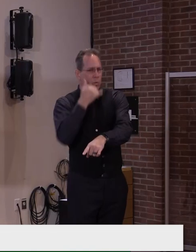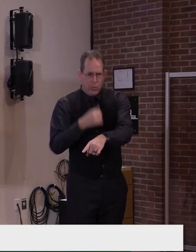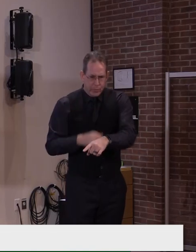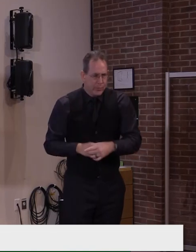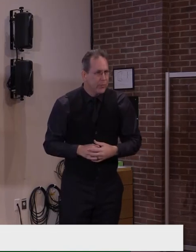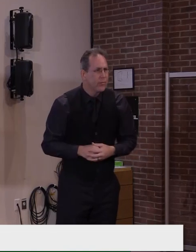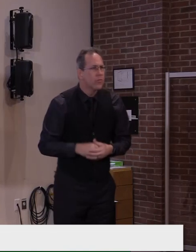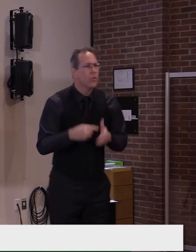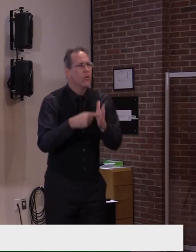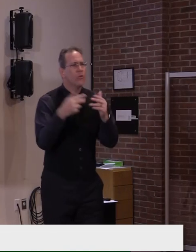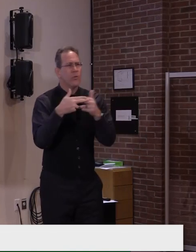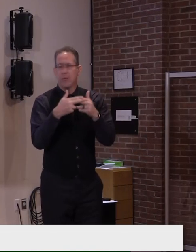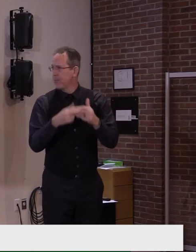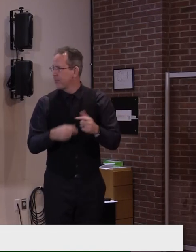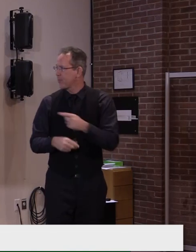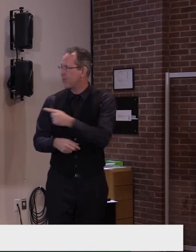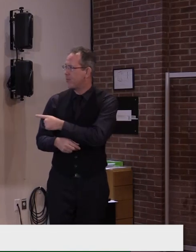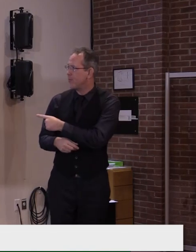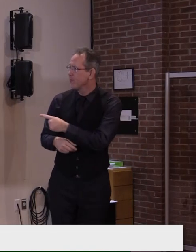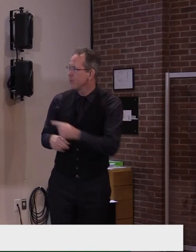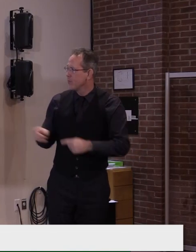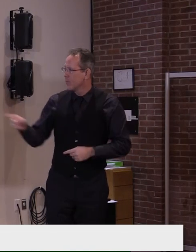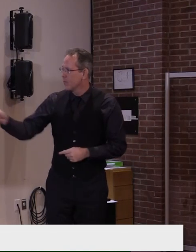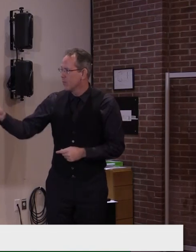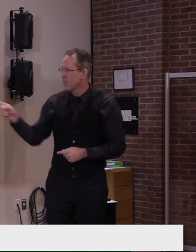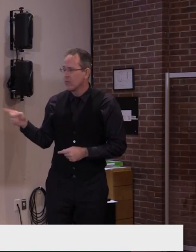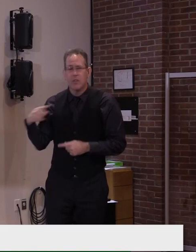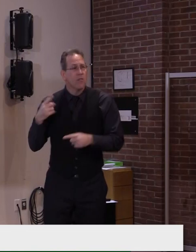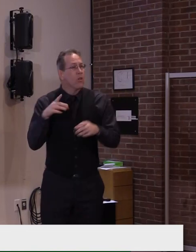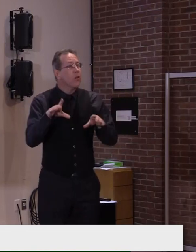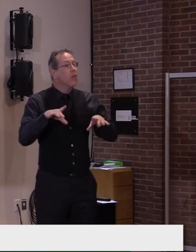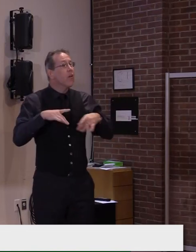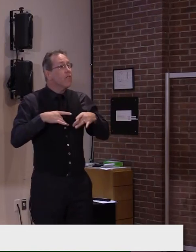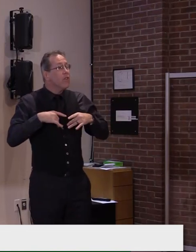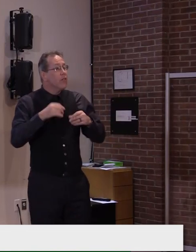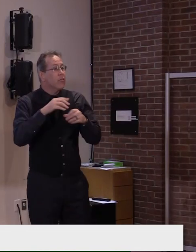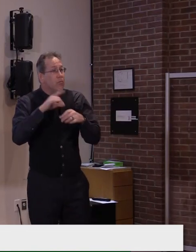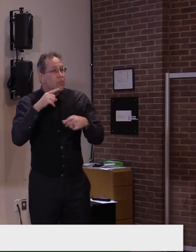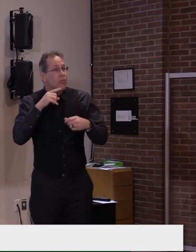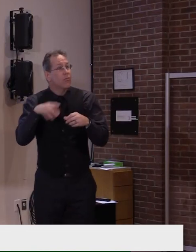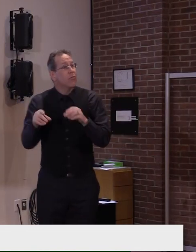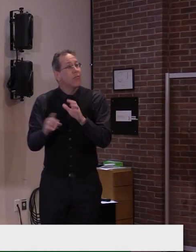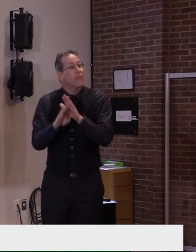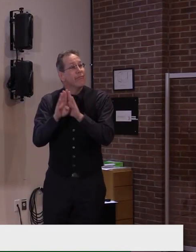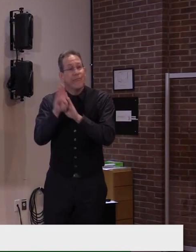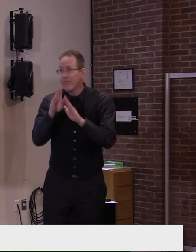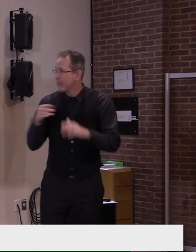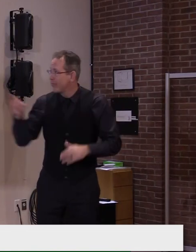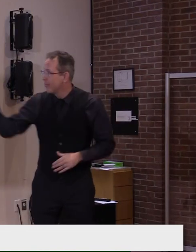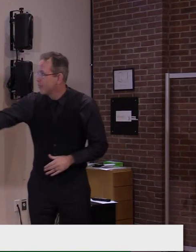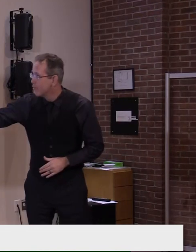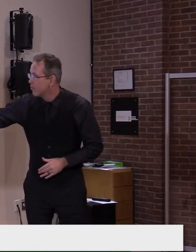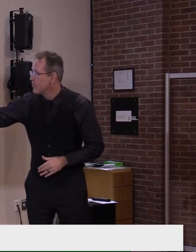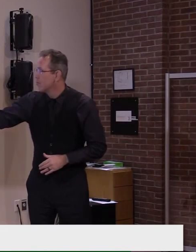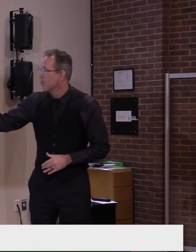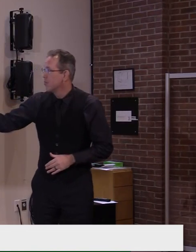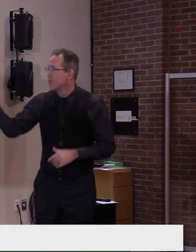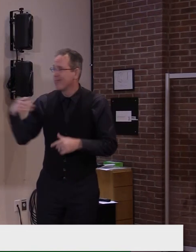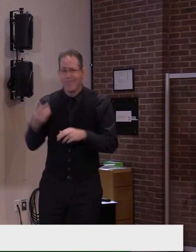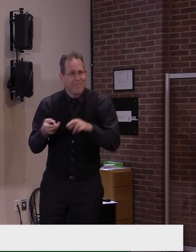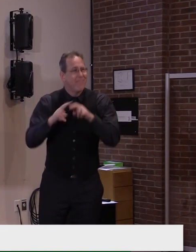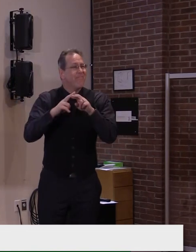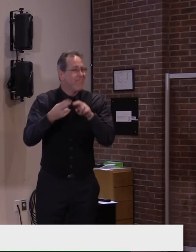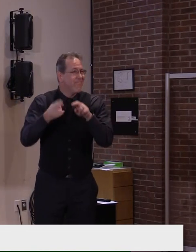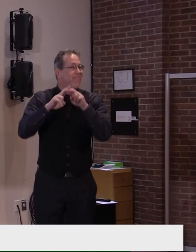think it's illustrative of what we might expect closer to home in the region than in Vermont over the next number